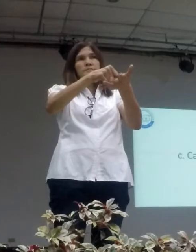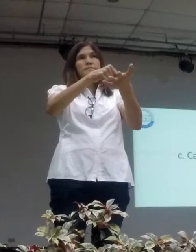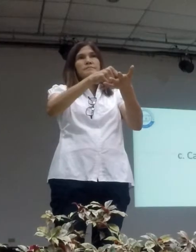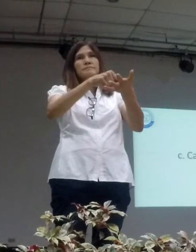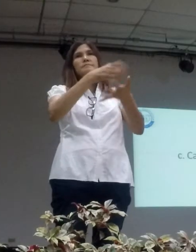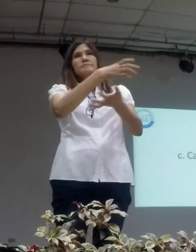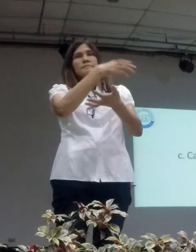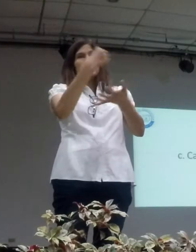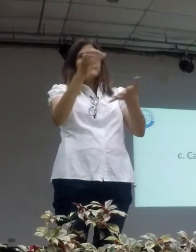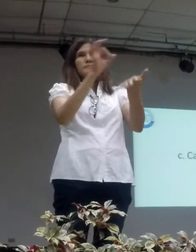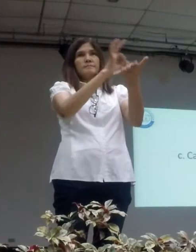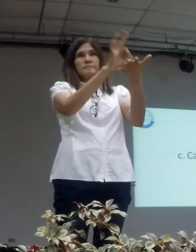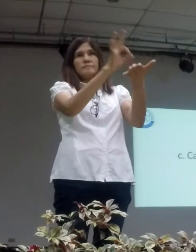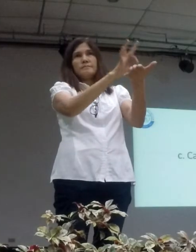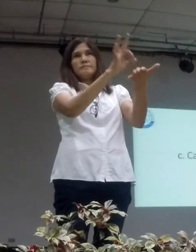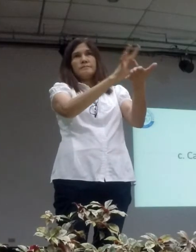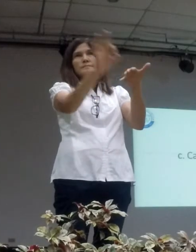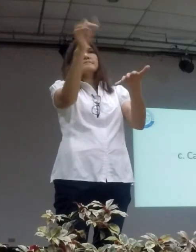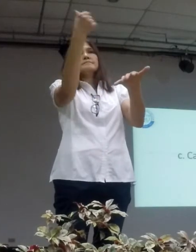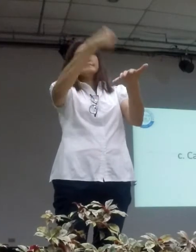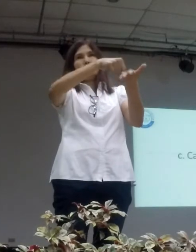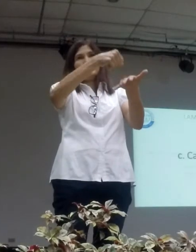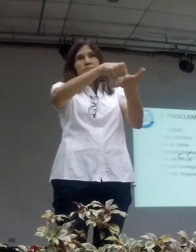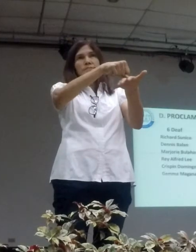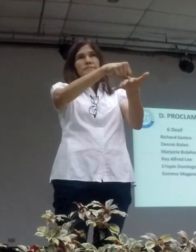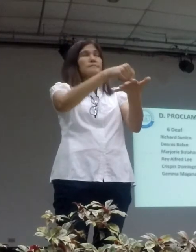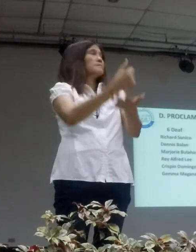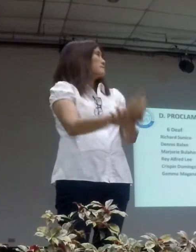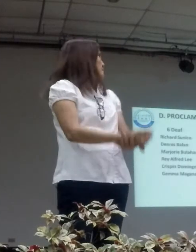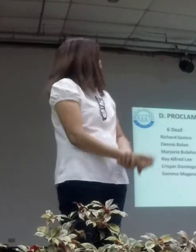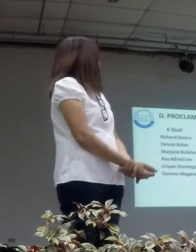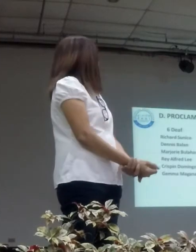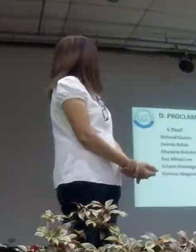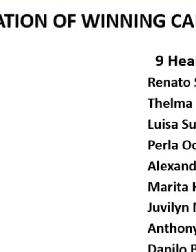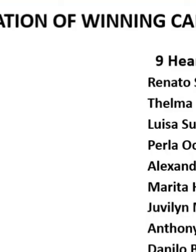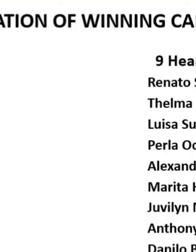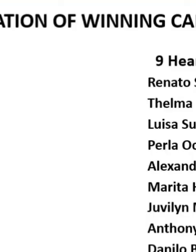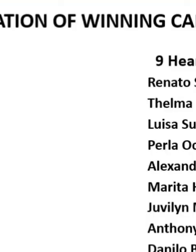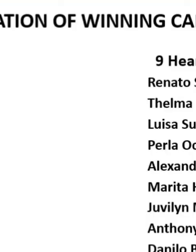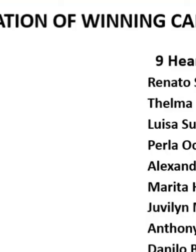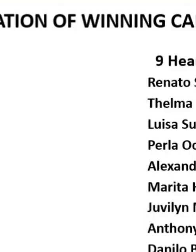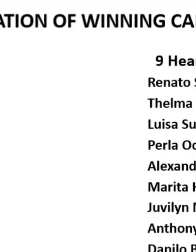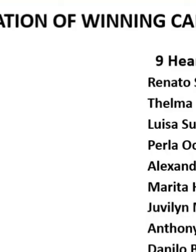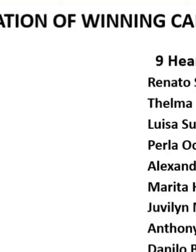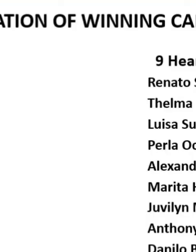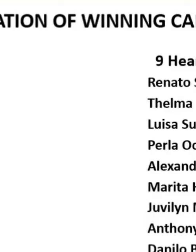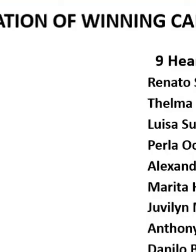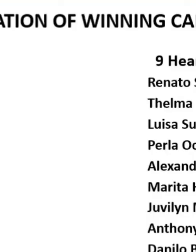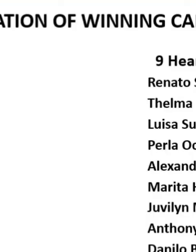And then we counted the votes. And these were